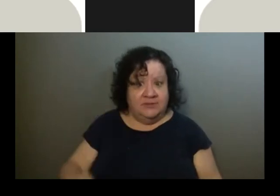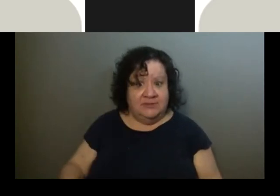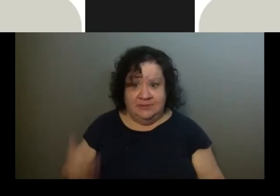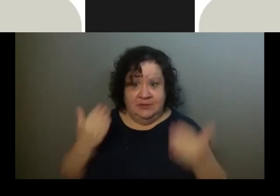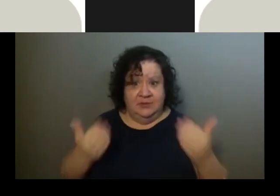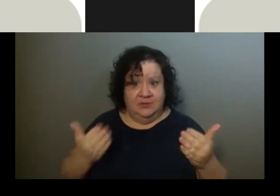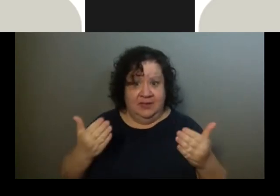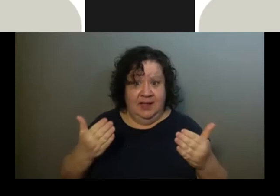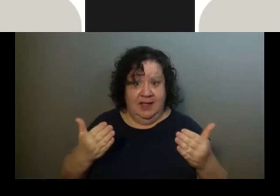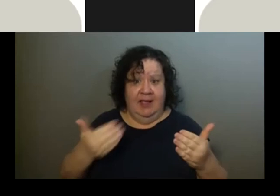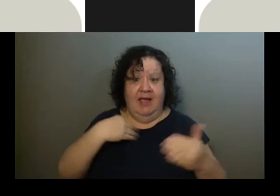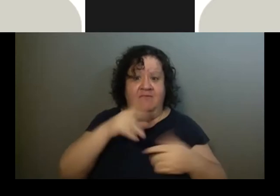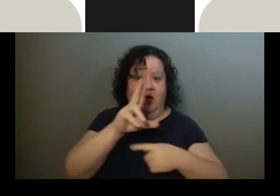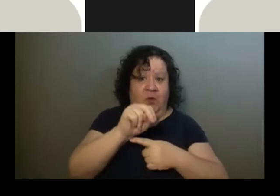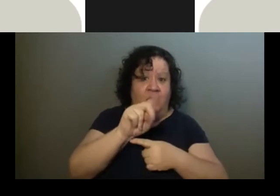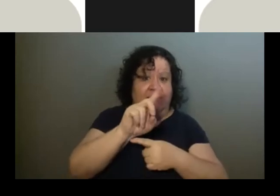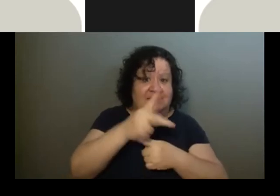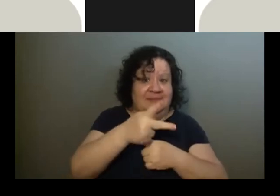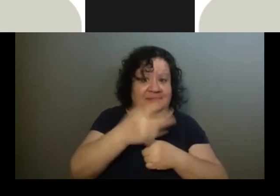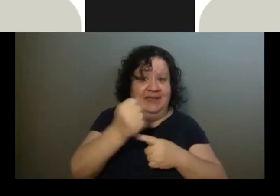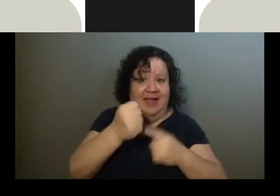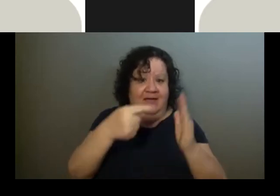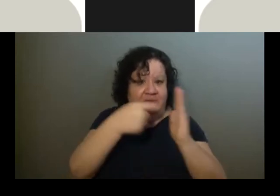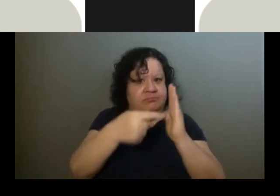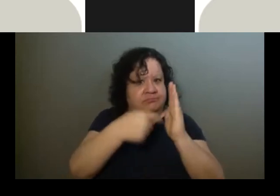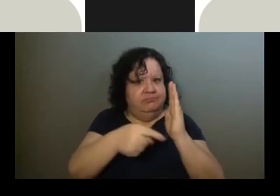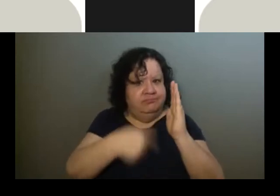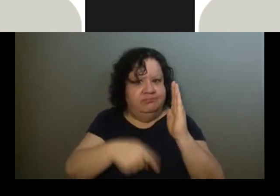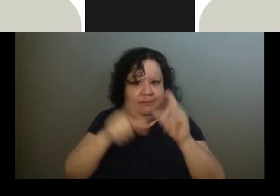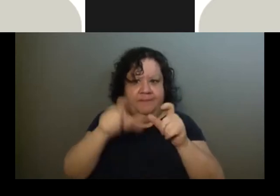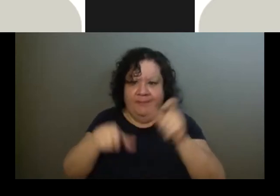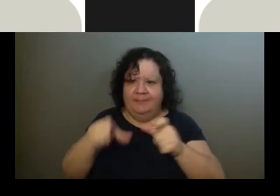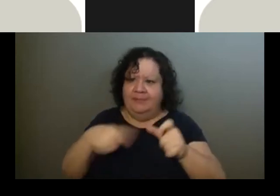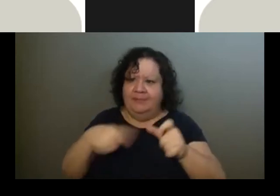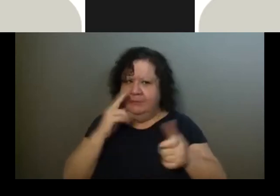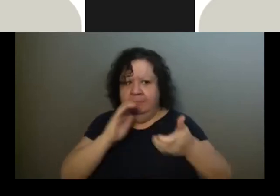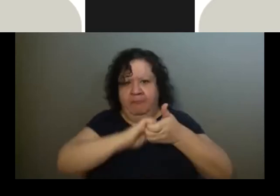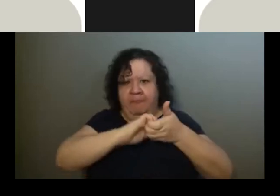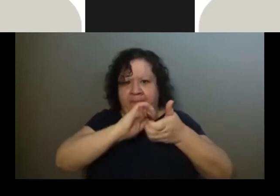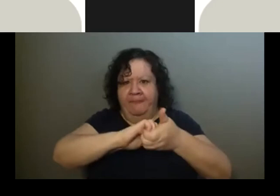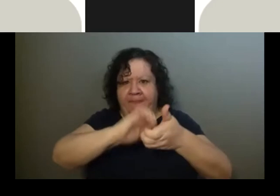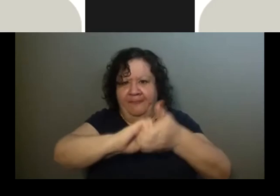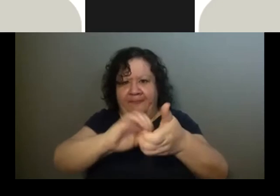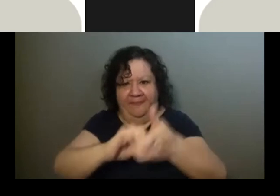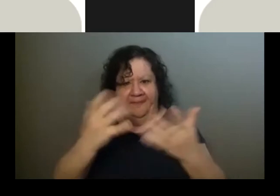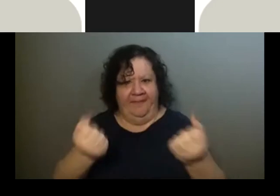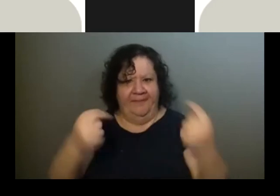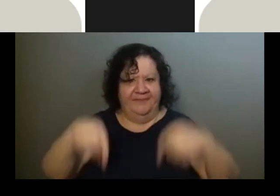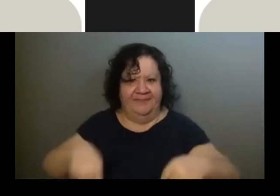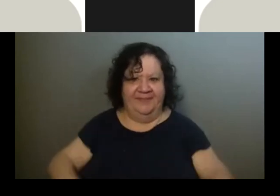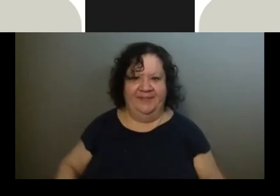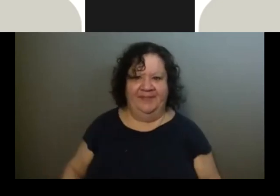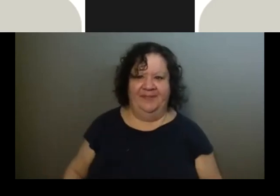process, particularly in disaster risk reduction, where we have strengthened mechanisms for the effective participation of persons